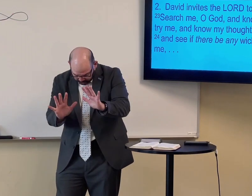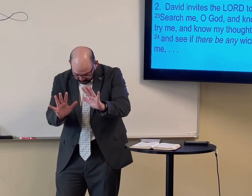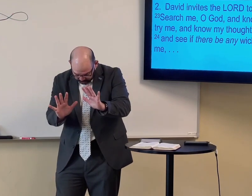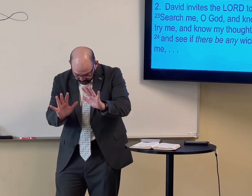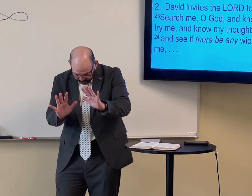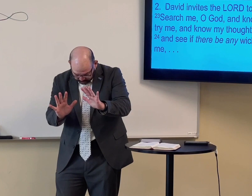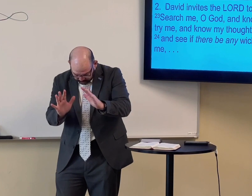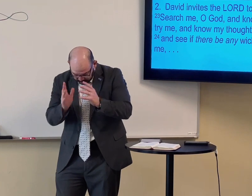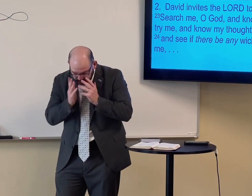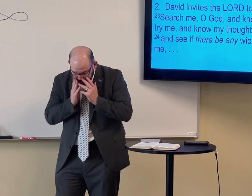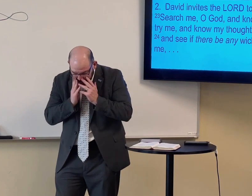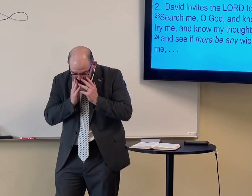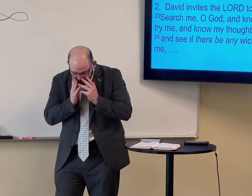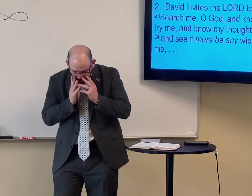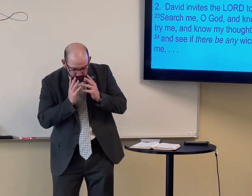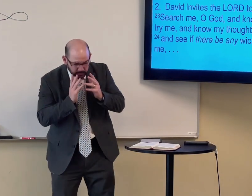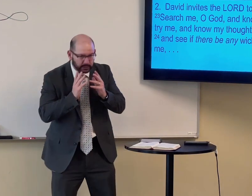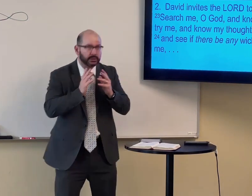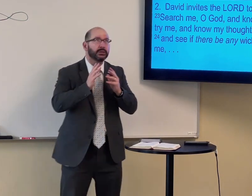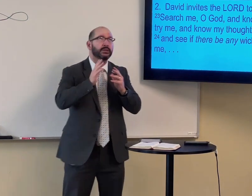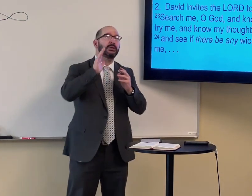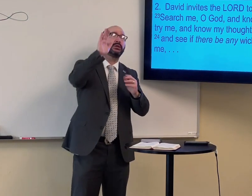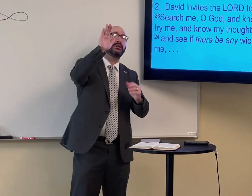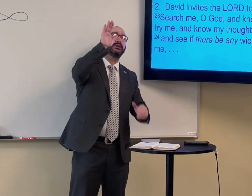put like the timeout in it, and say, God,